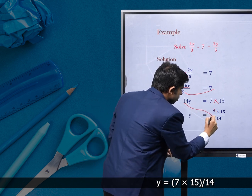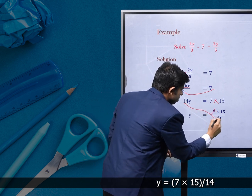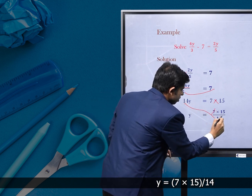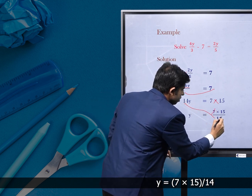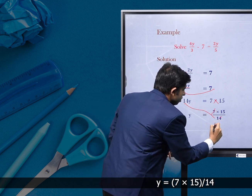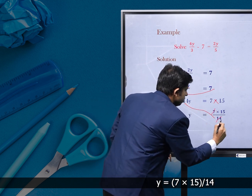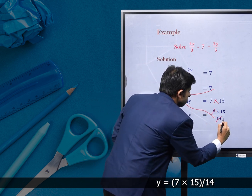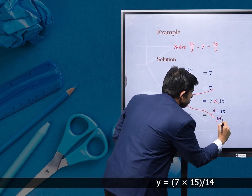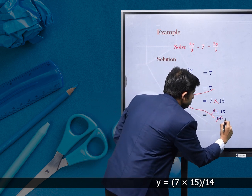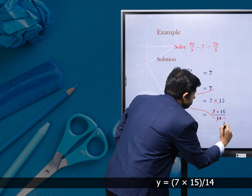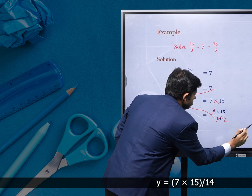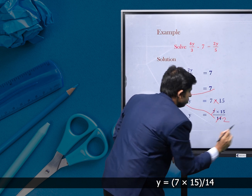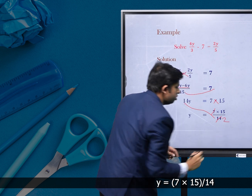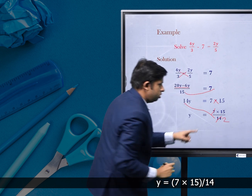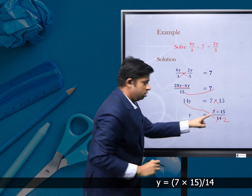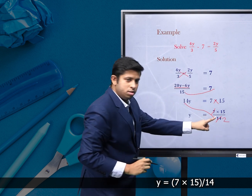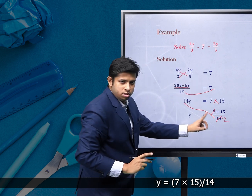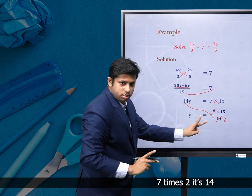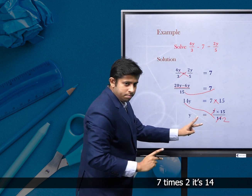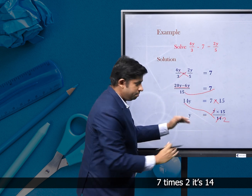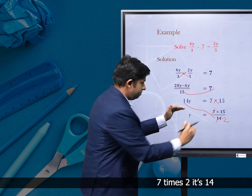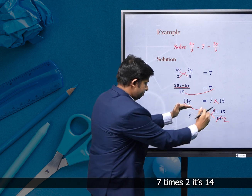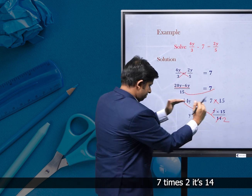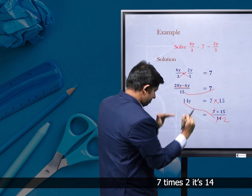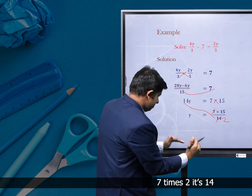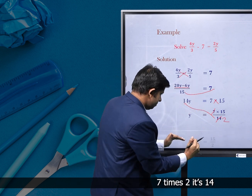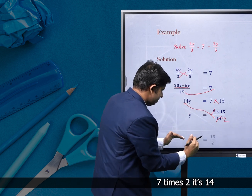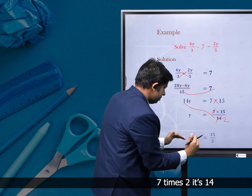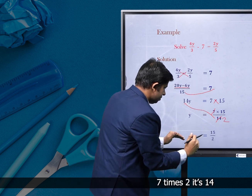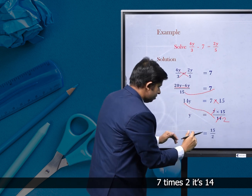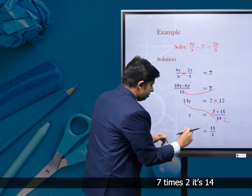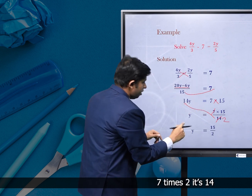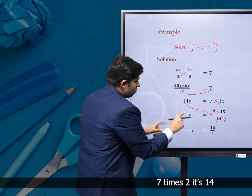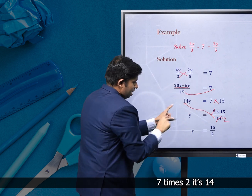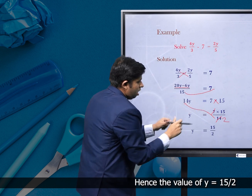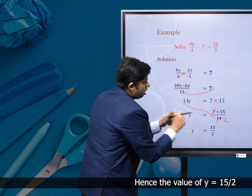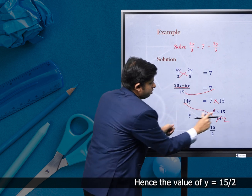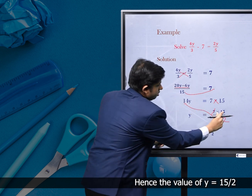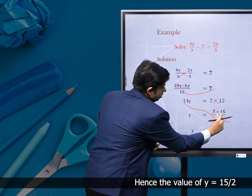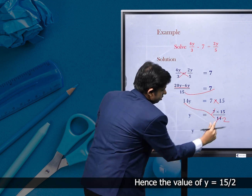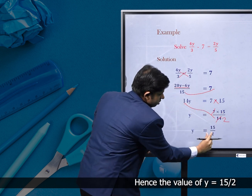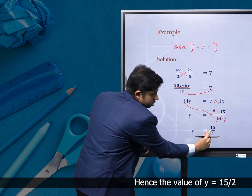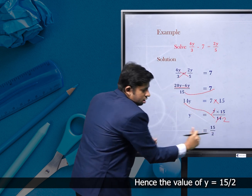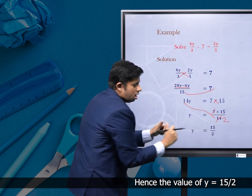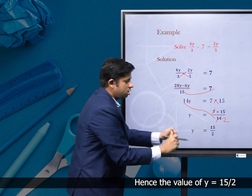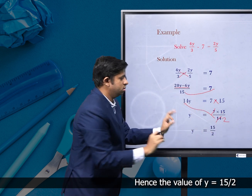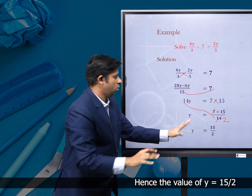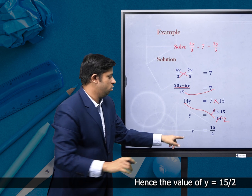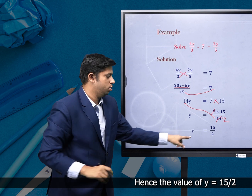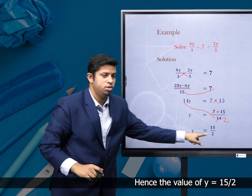to 7 into 15 by 14. 7 times 2 is 14. Hence, the value y is equals to 15